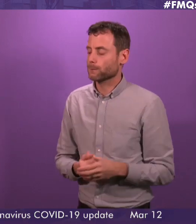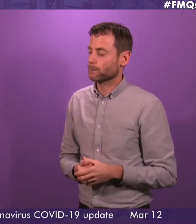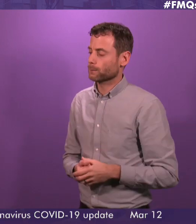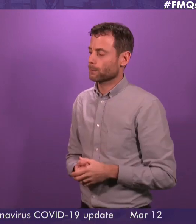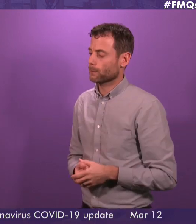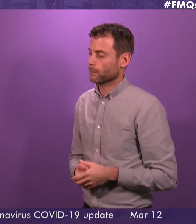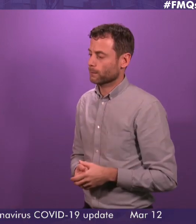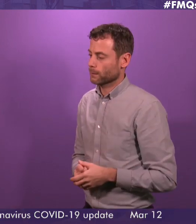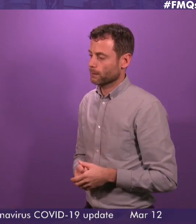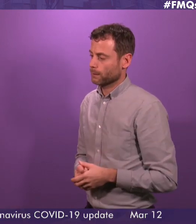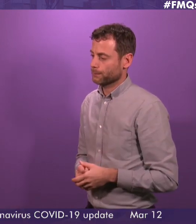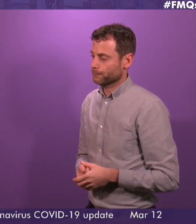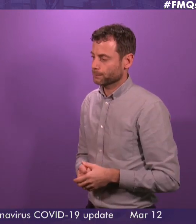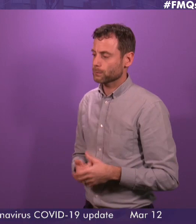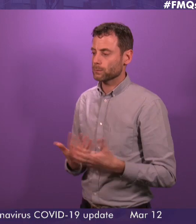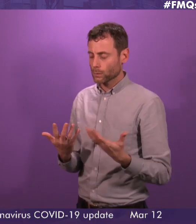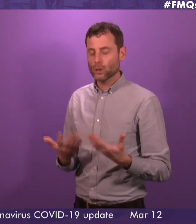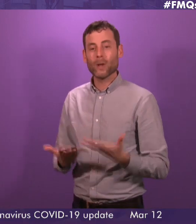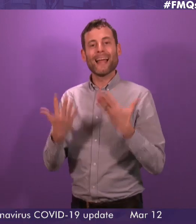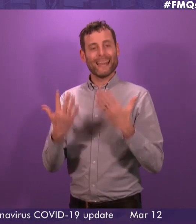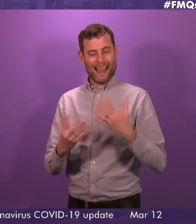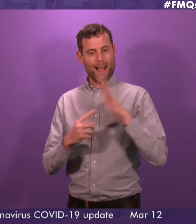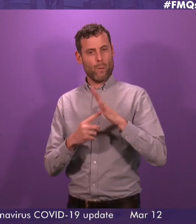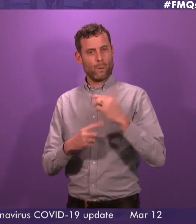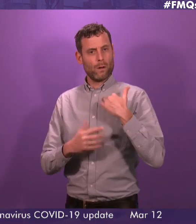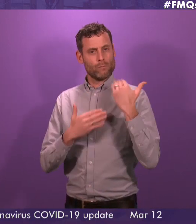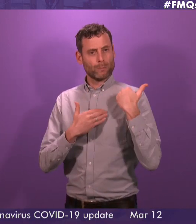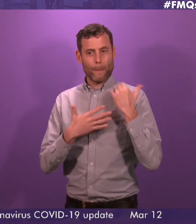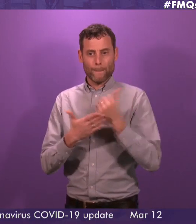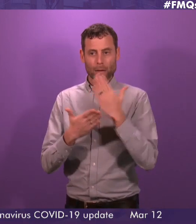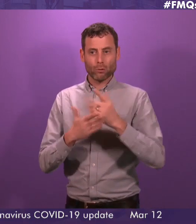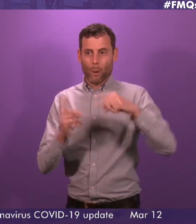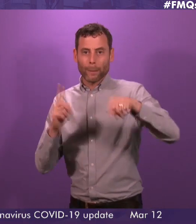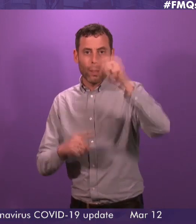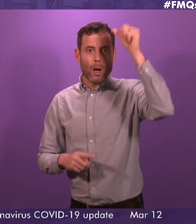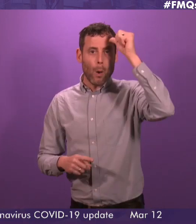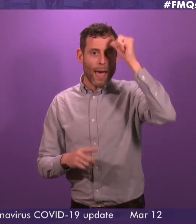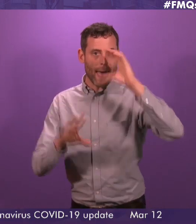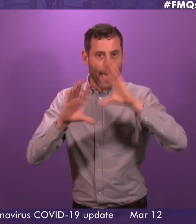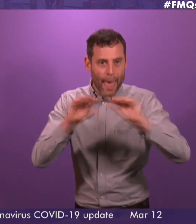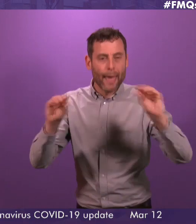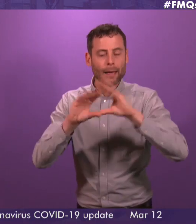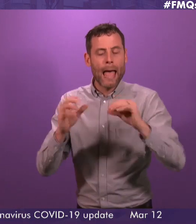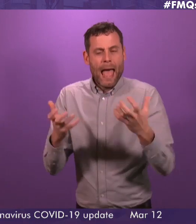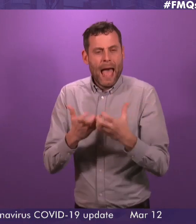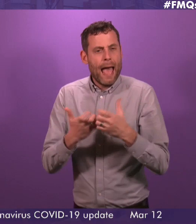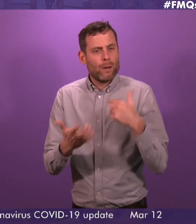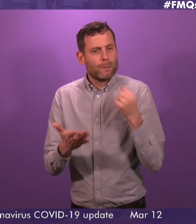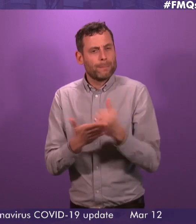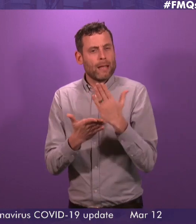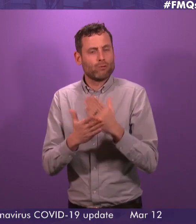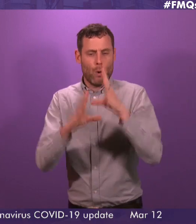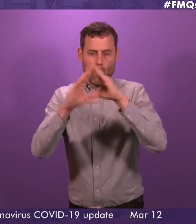of how we communicate that, obviously we will use our